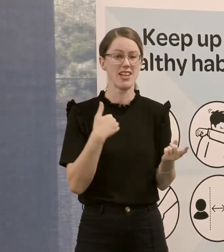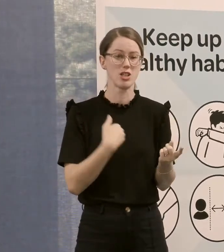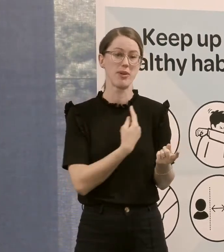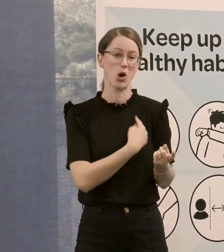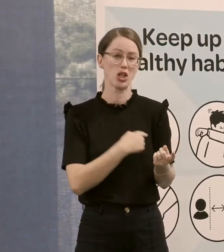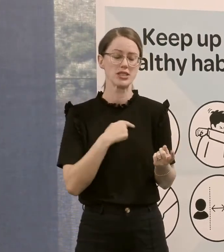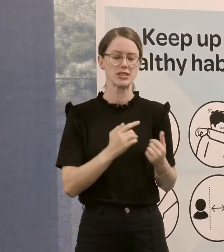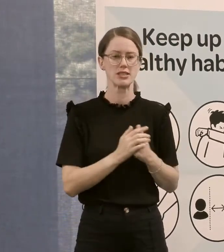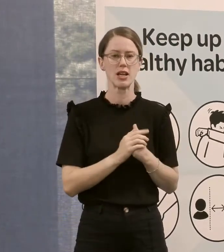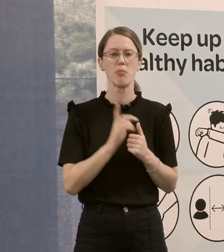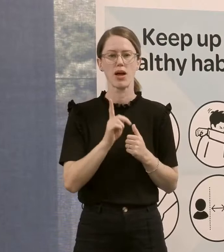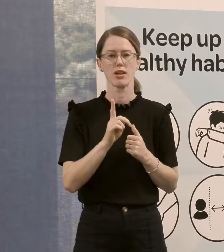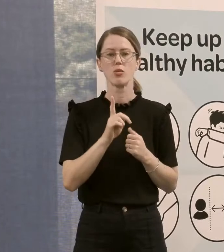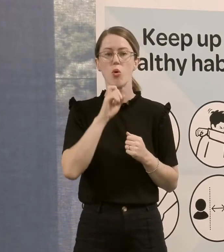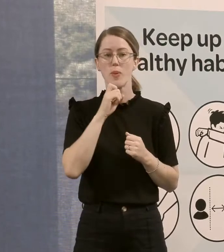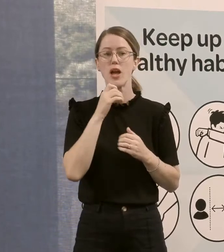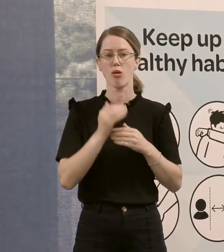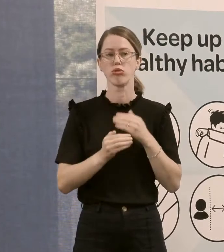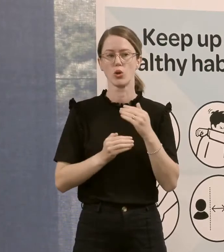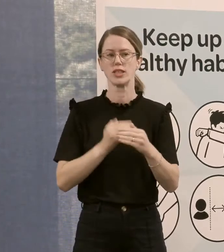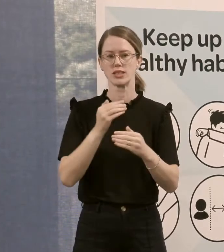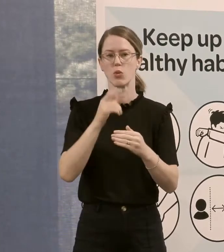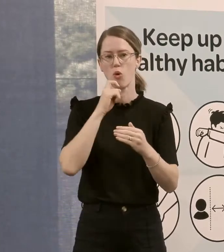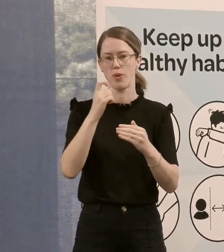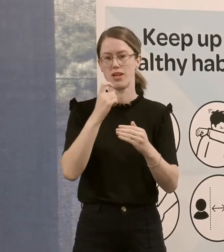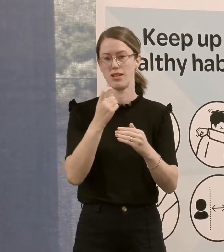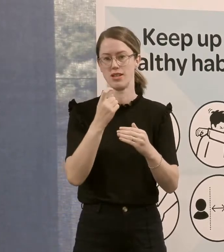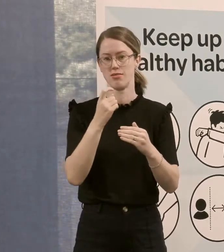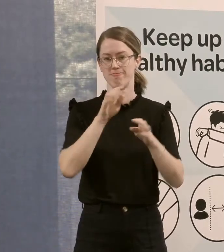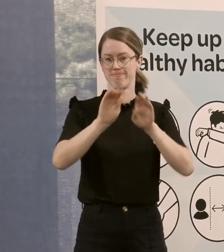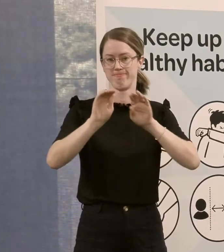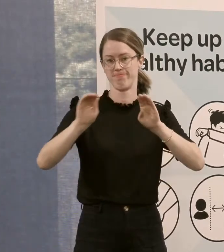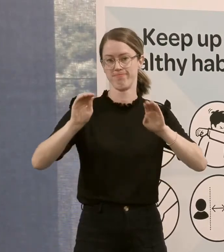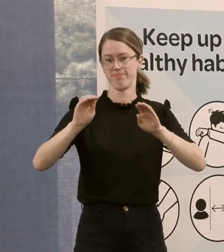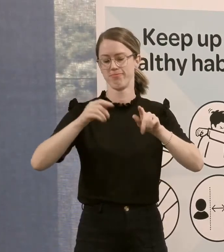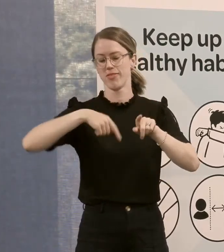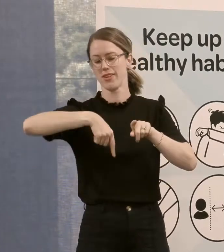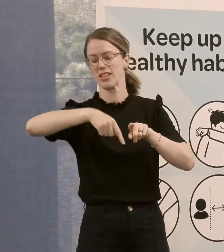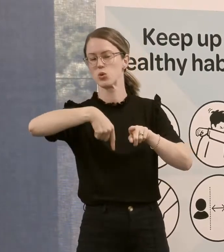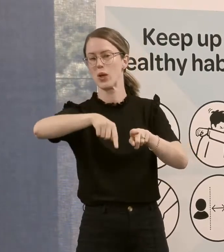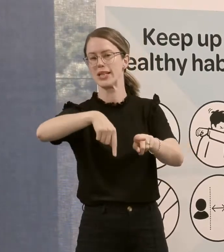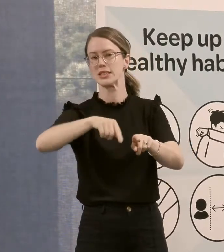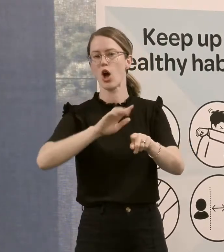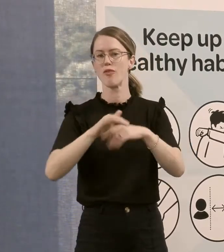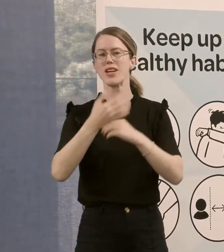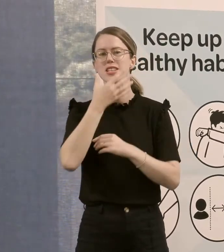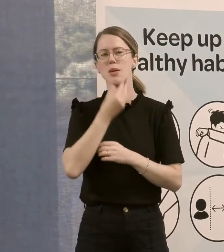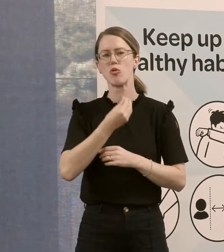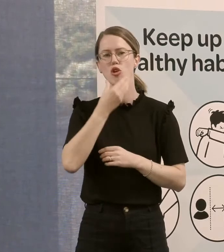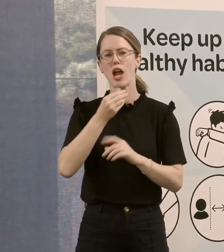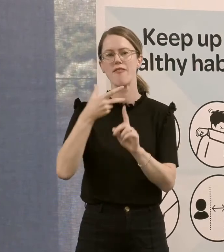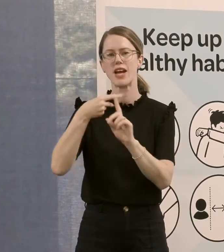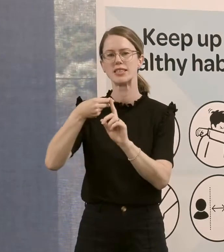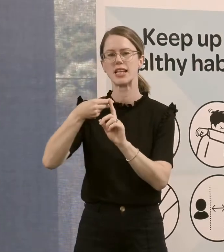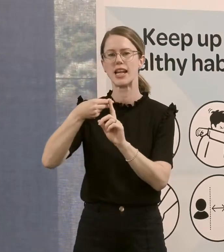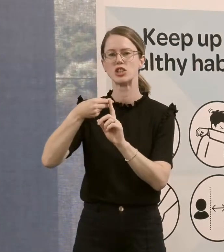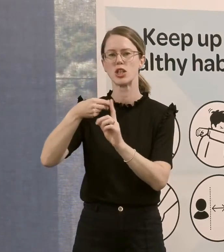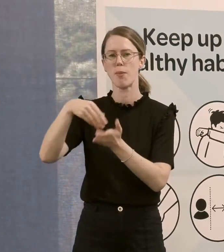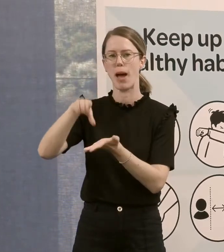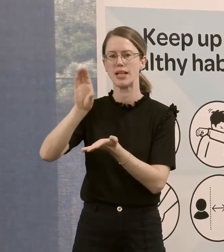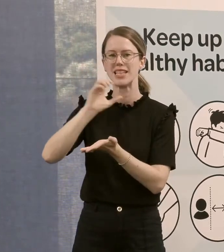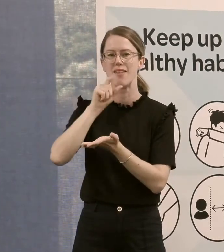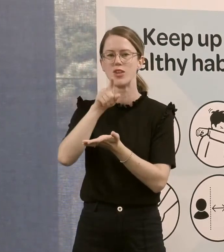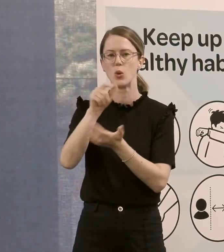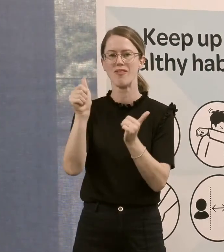system, but there will be a process that we will make public over the next couple of weeks as to how they can get a temporary vaccination